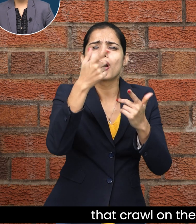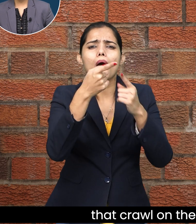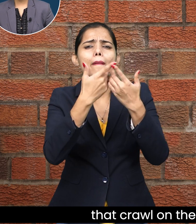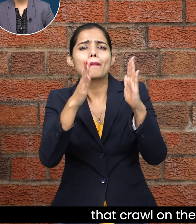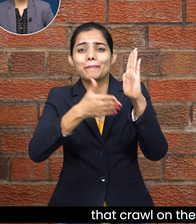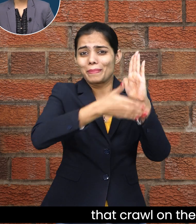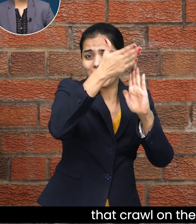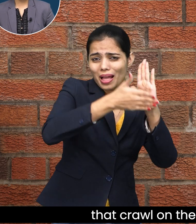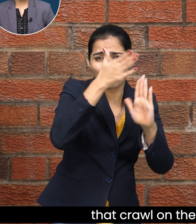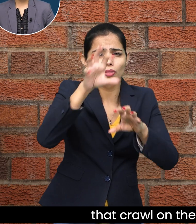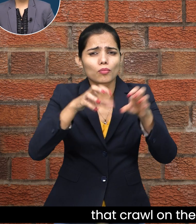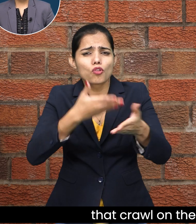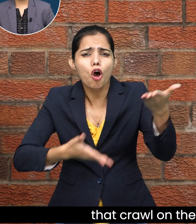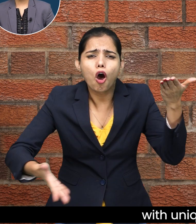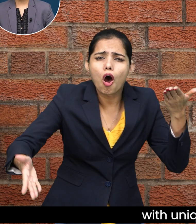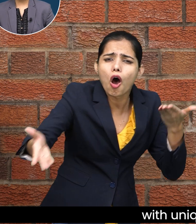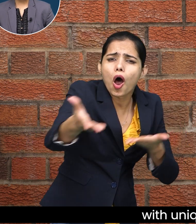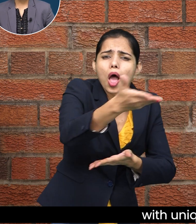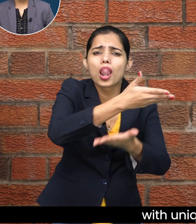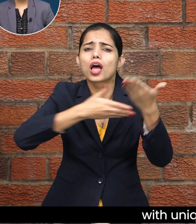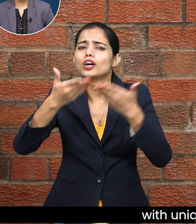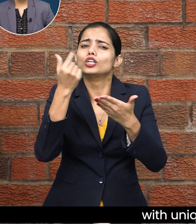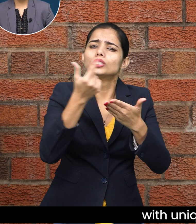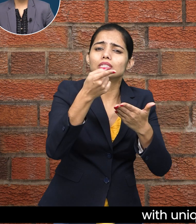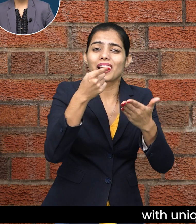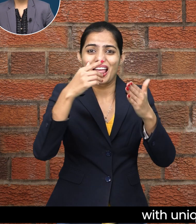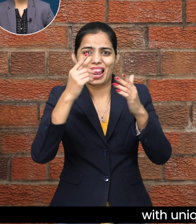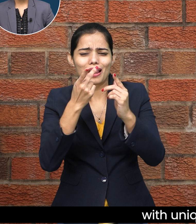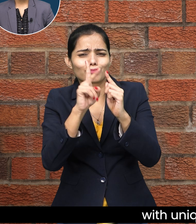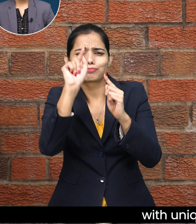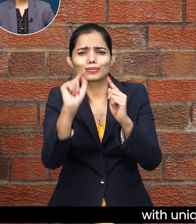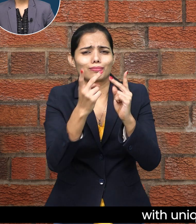walls are all animals, each with unique characteristics.